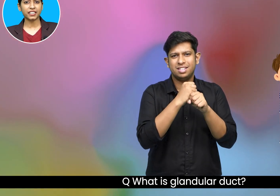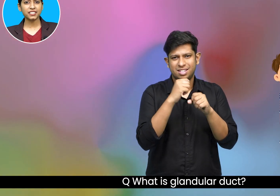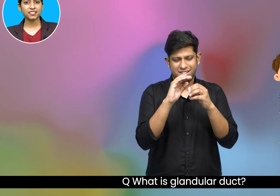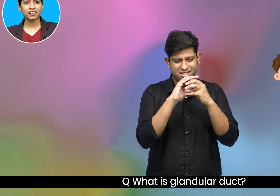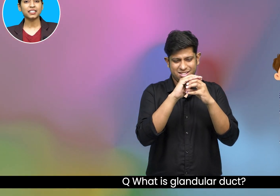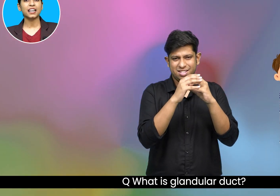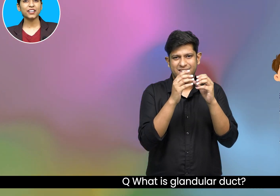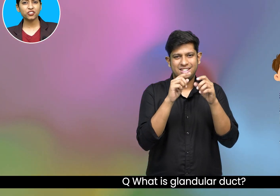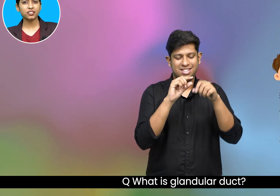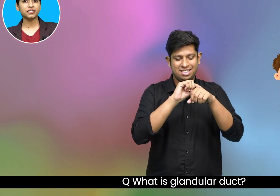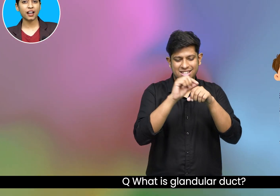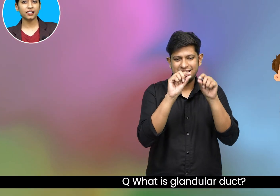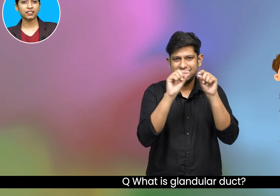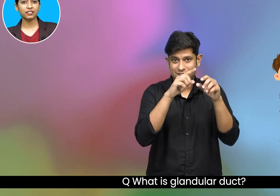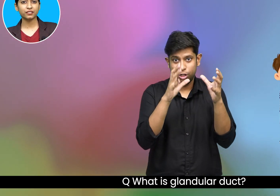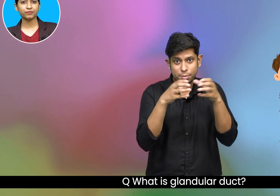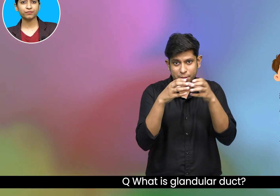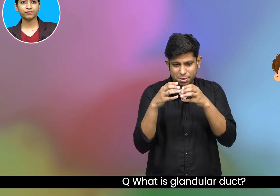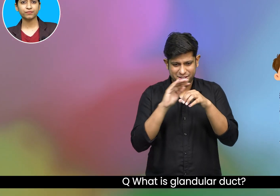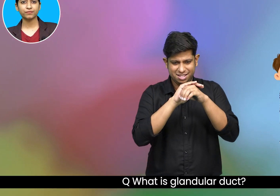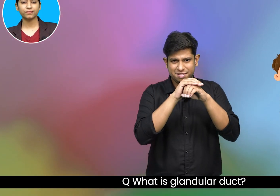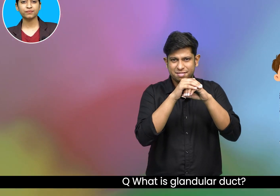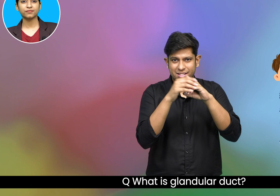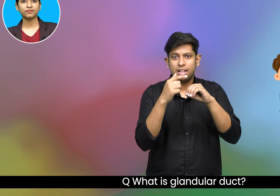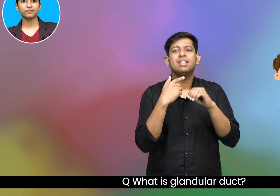What is glandular duct?